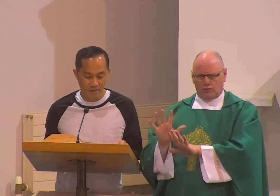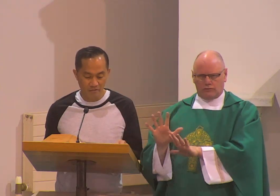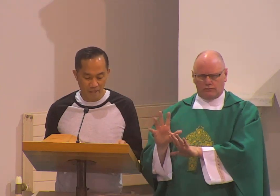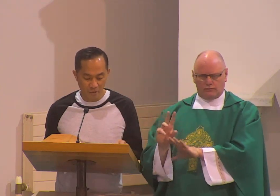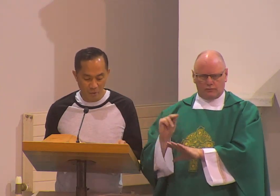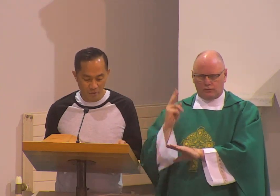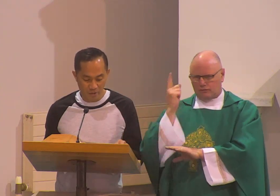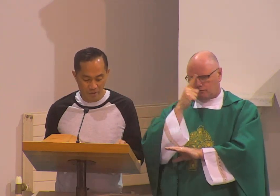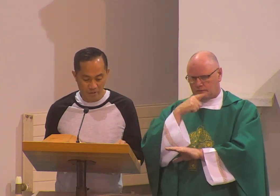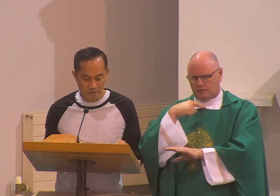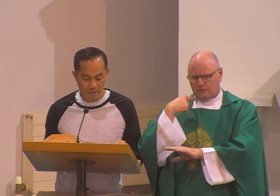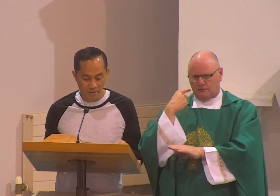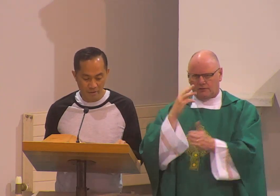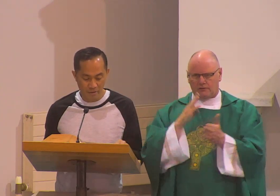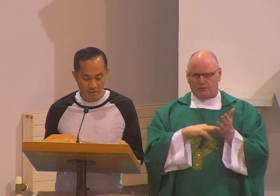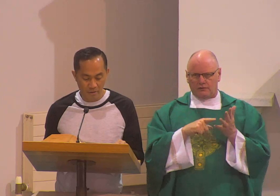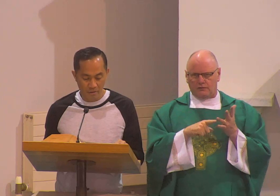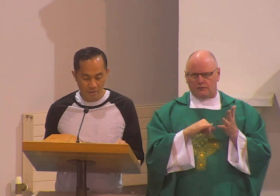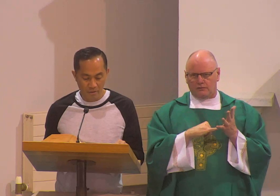the face of Moses,